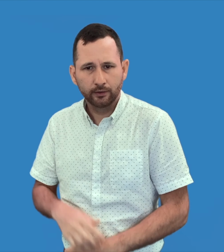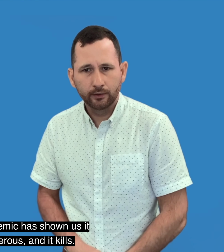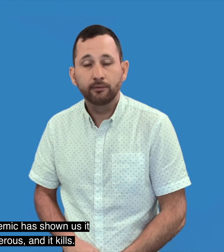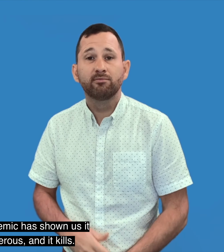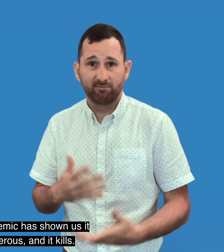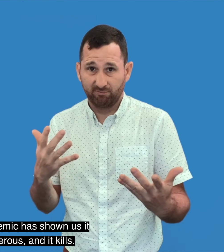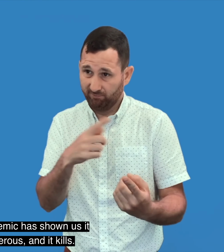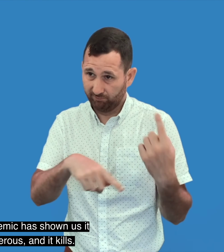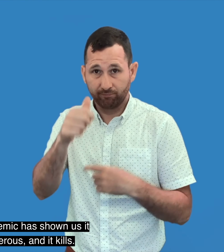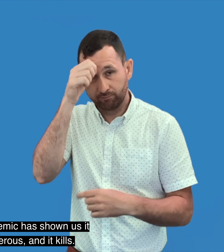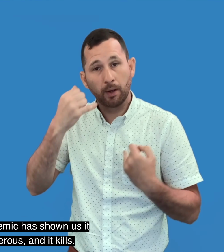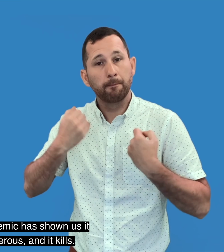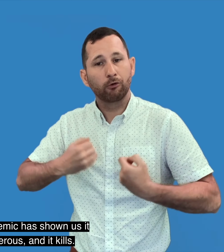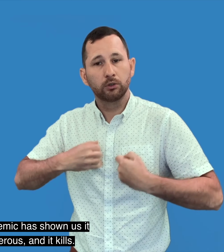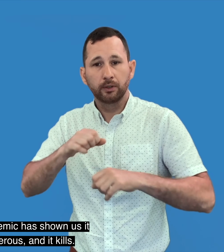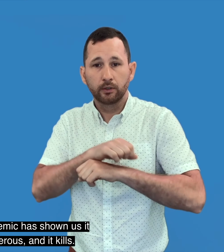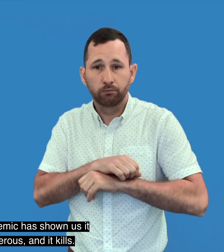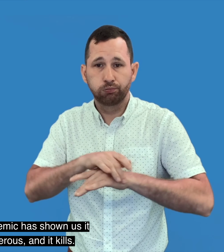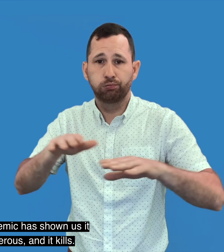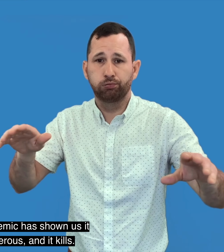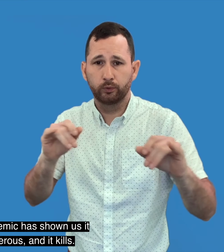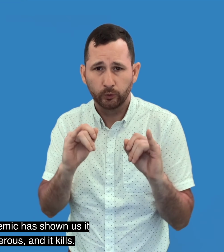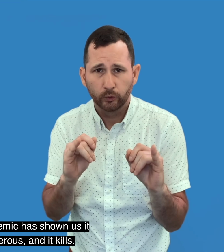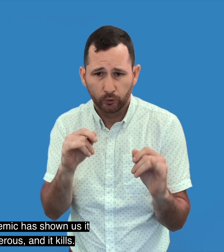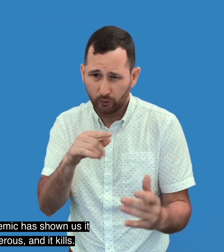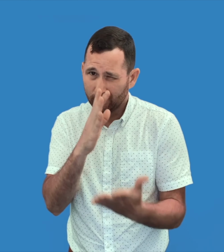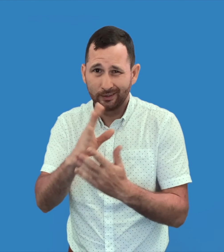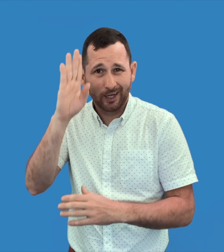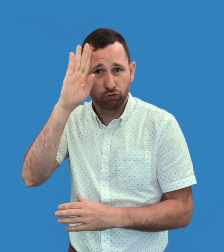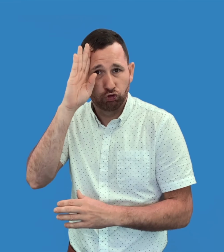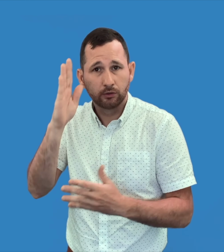The pandemic has shown us it is dangerous and it kills.